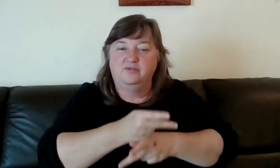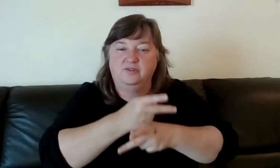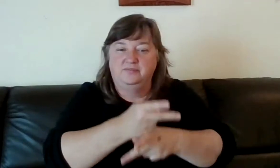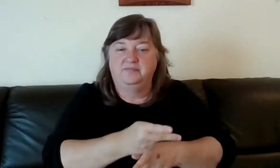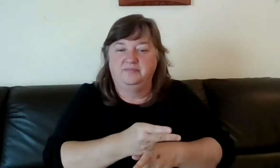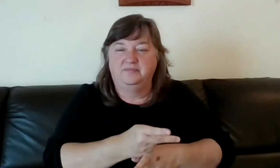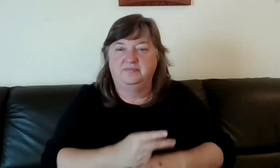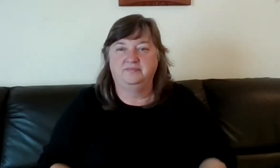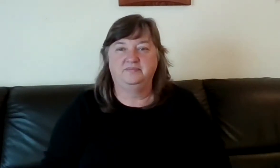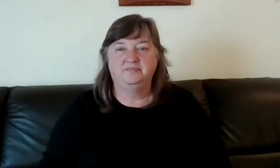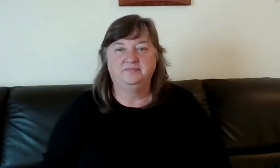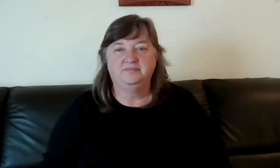Careful.